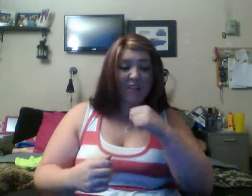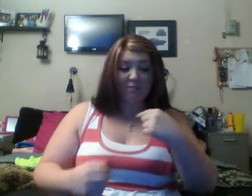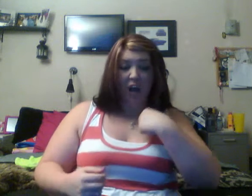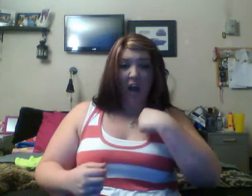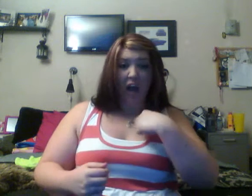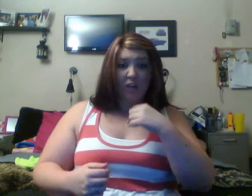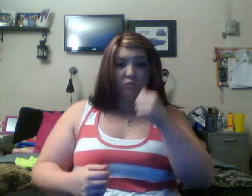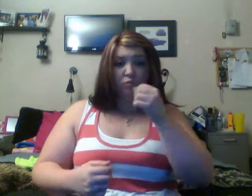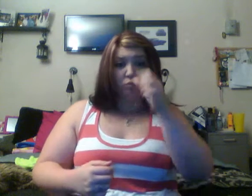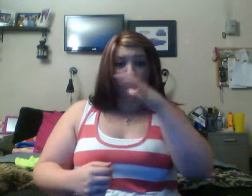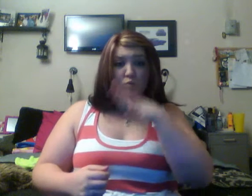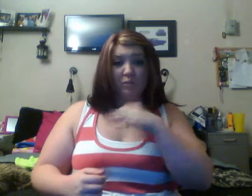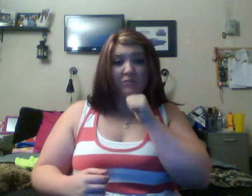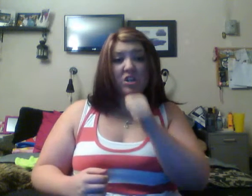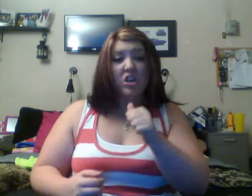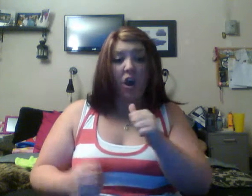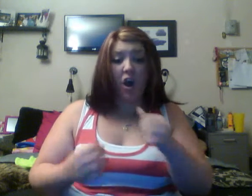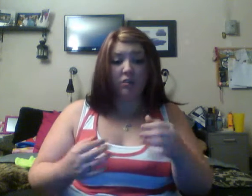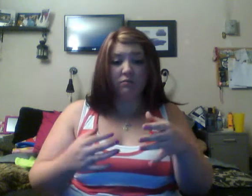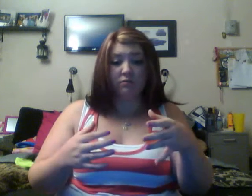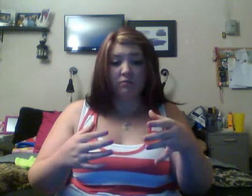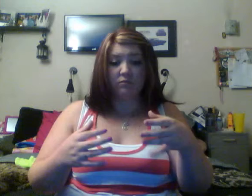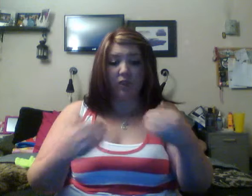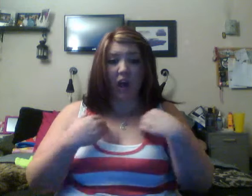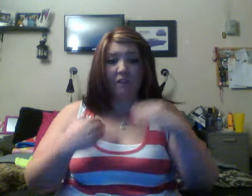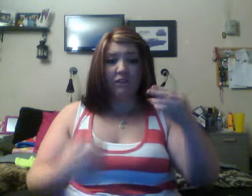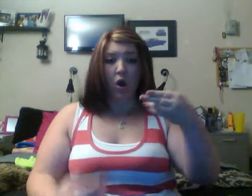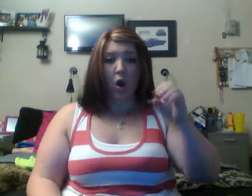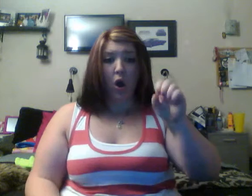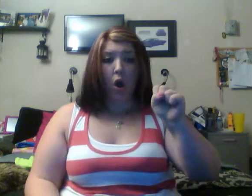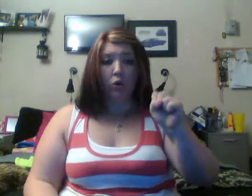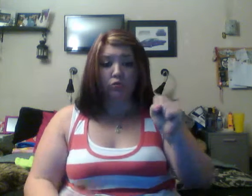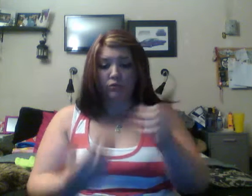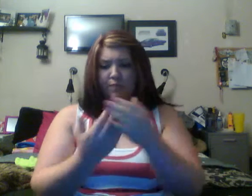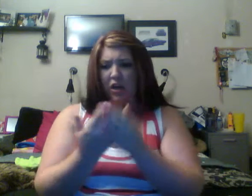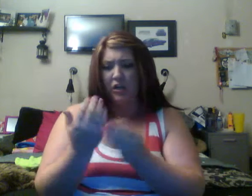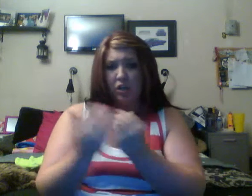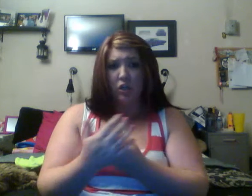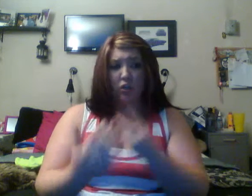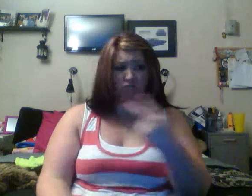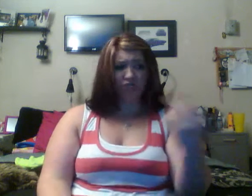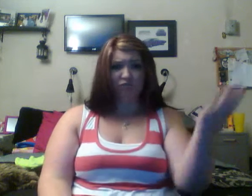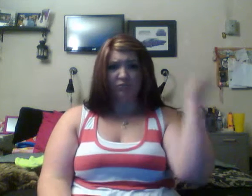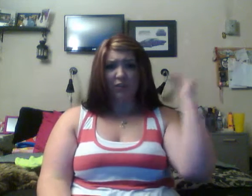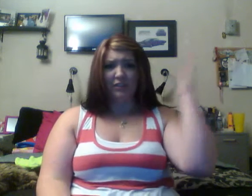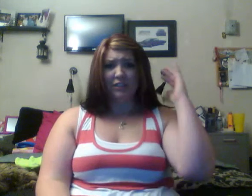bank and he didn't have a tie on. Gloves were a commodity that everybody needed and everybody wore. So if you wanted to make